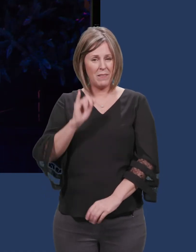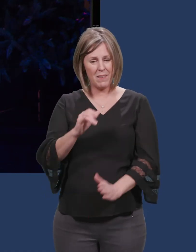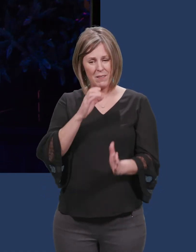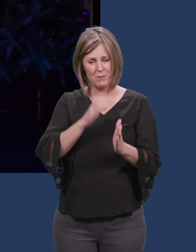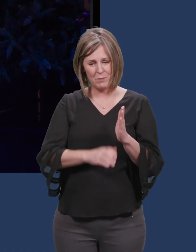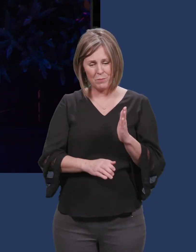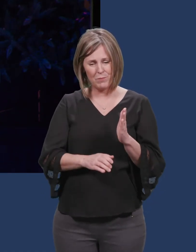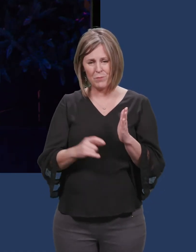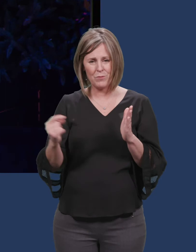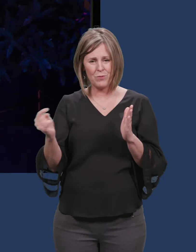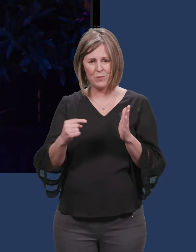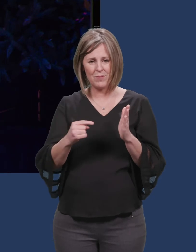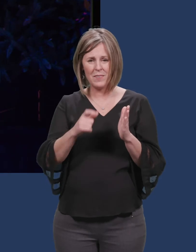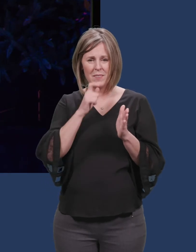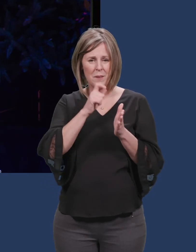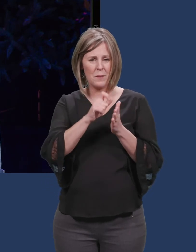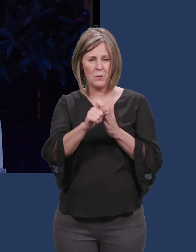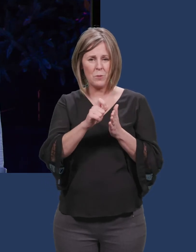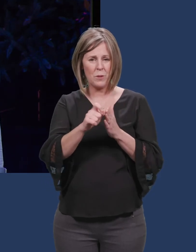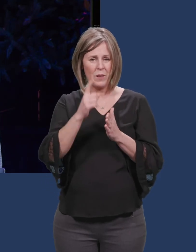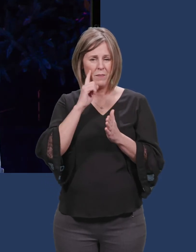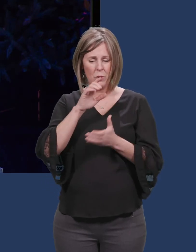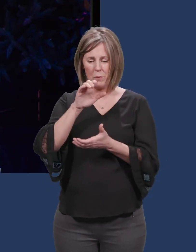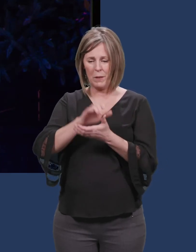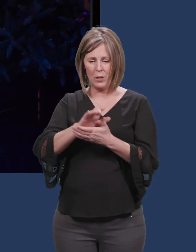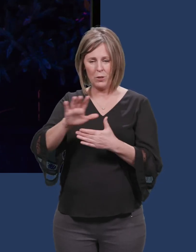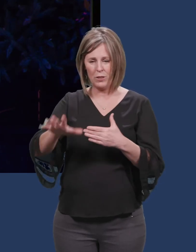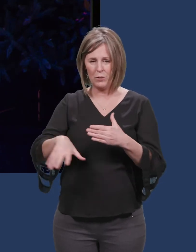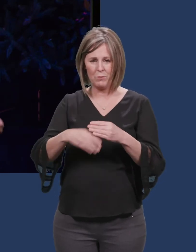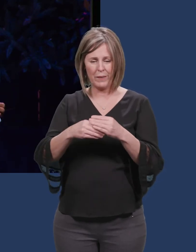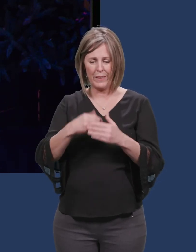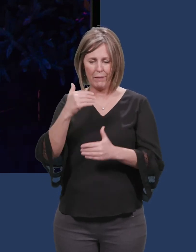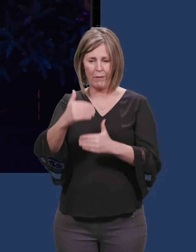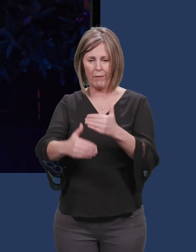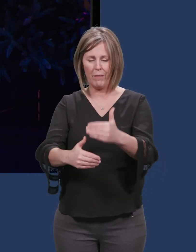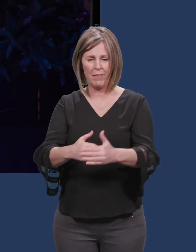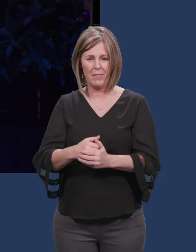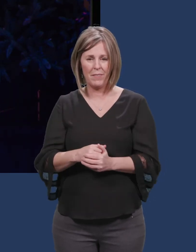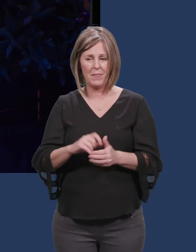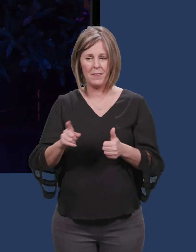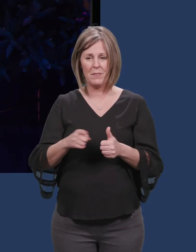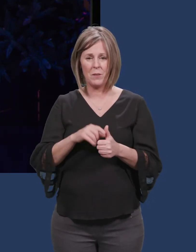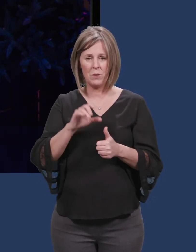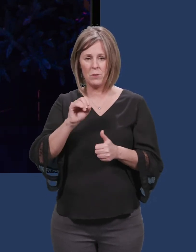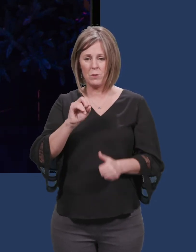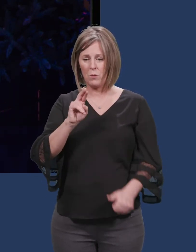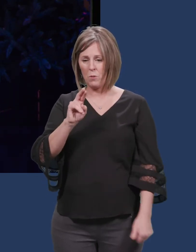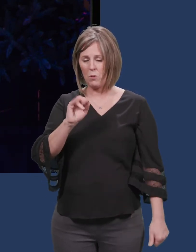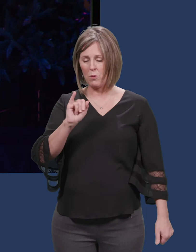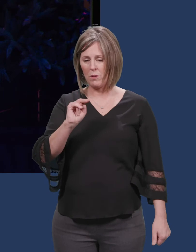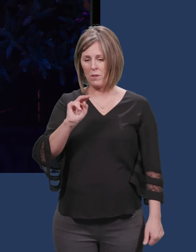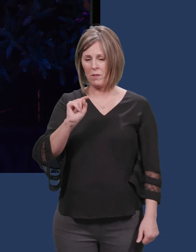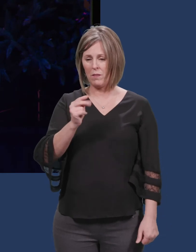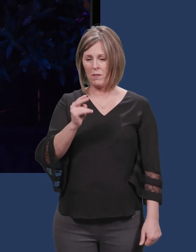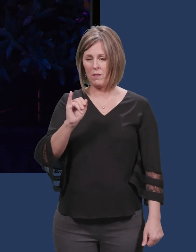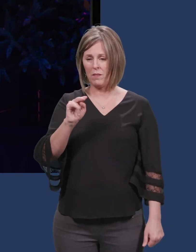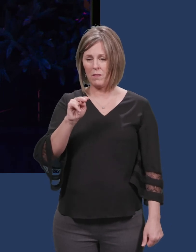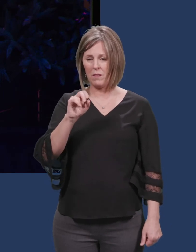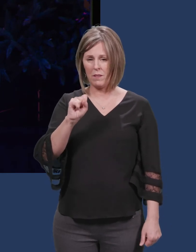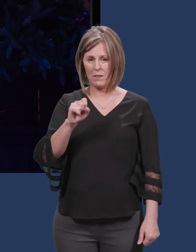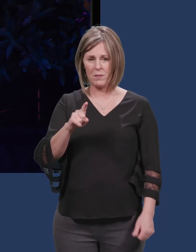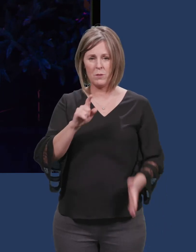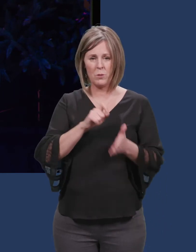1 Corinthians 13, it wasn't written for the marriage ceremony. 1 Corinthians 13 was written to show